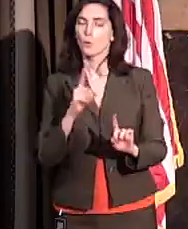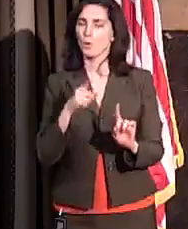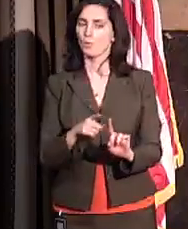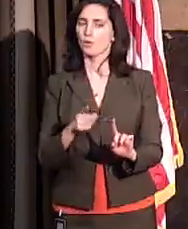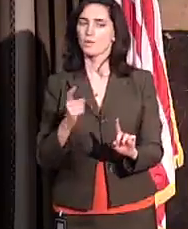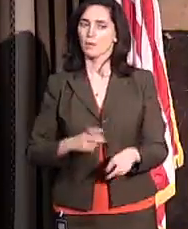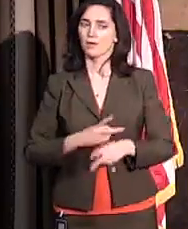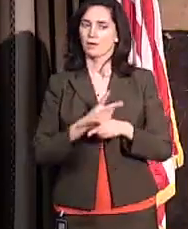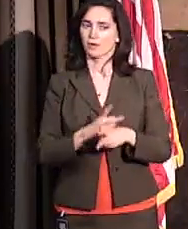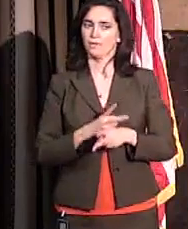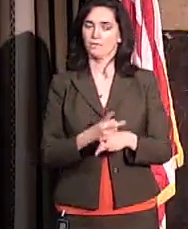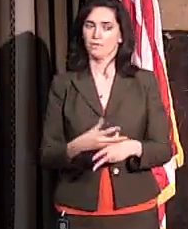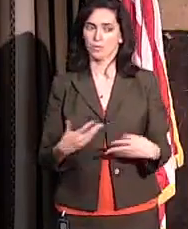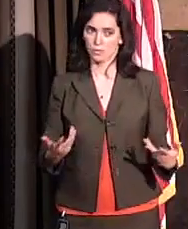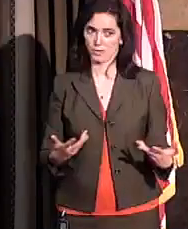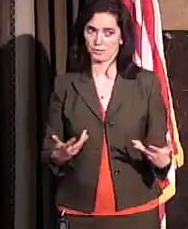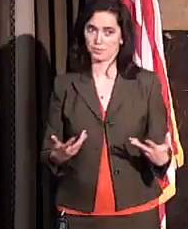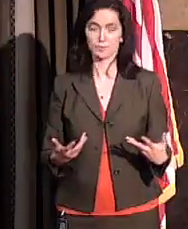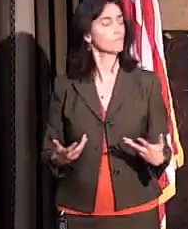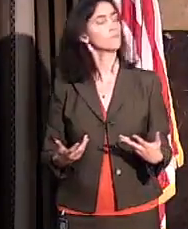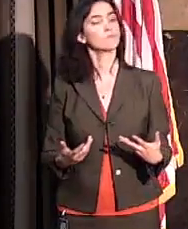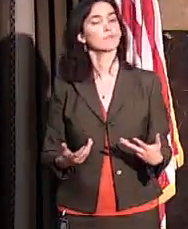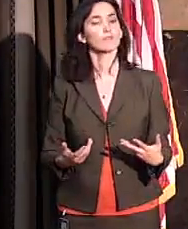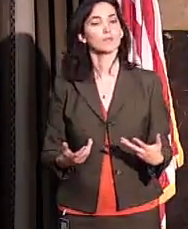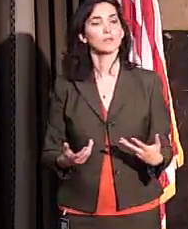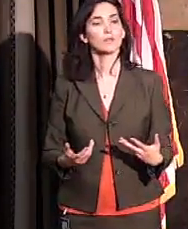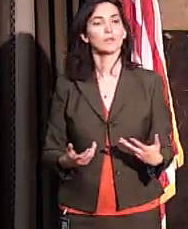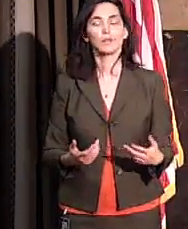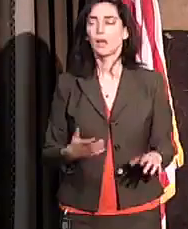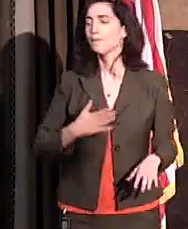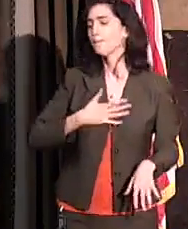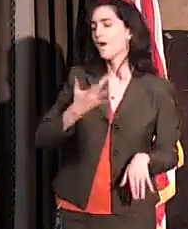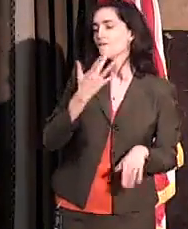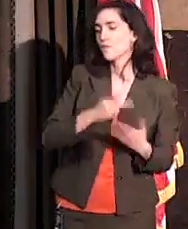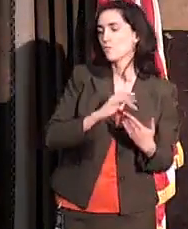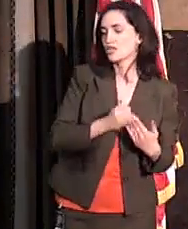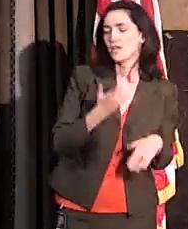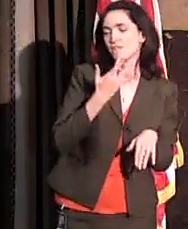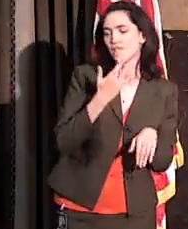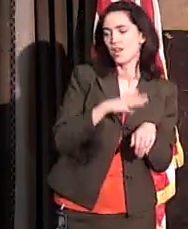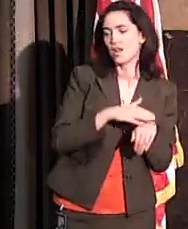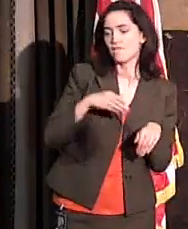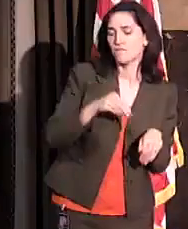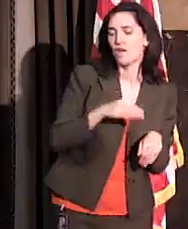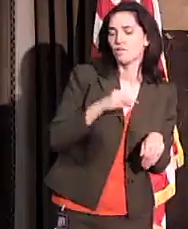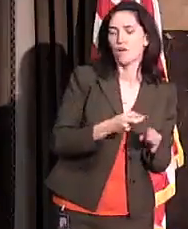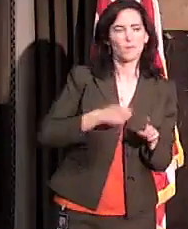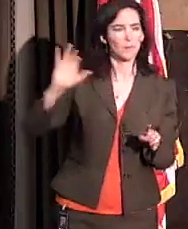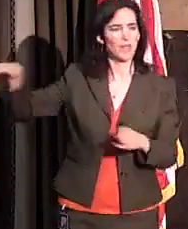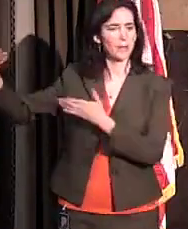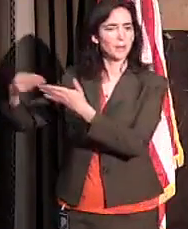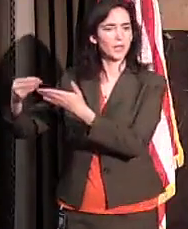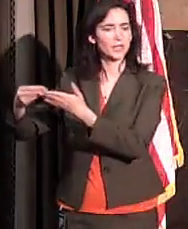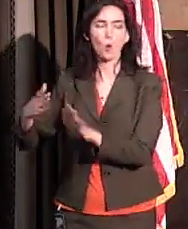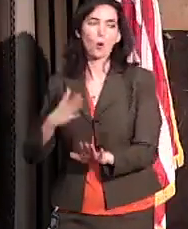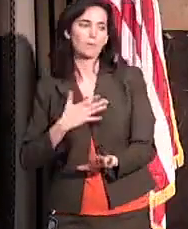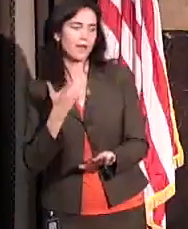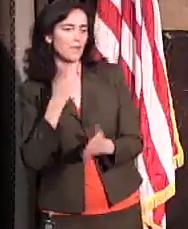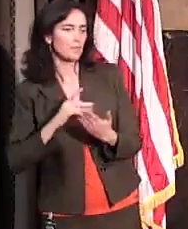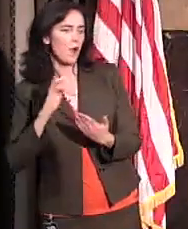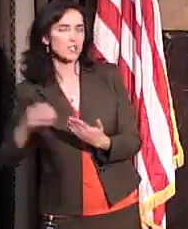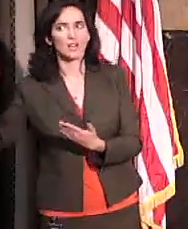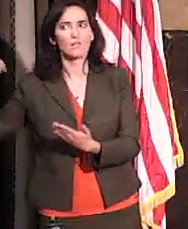guard against is having everybody's pet project, pet initiative funded from these dollars, because then you're not going